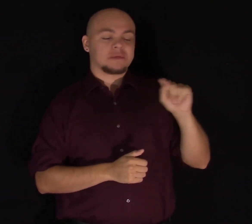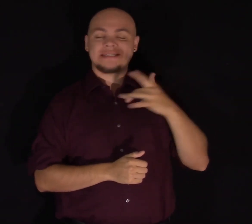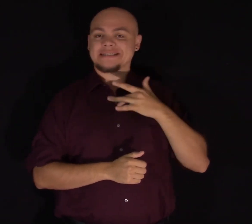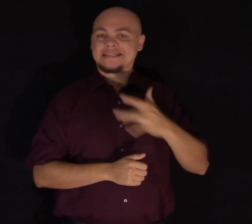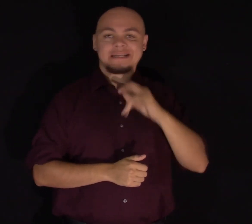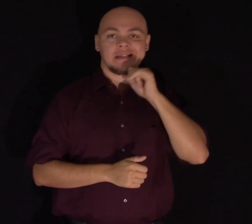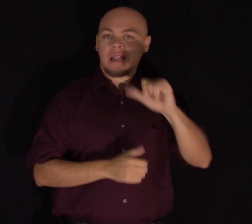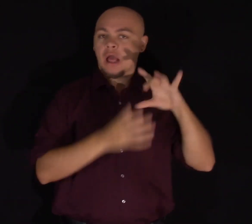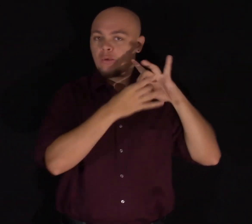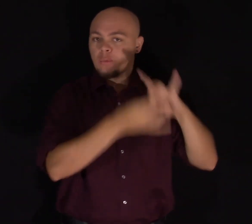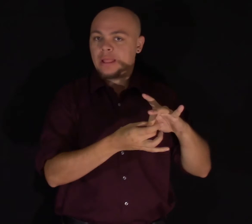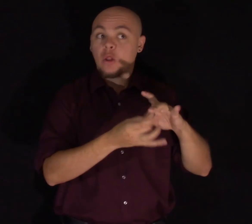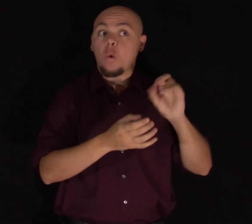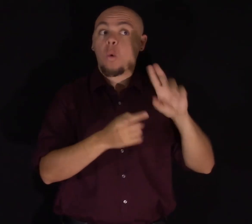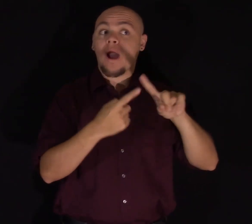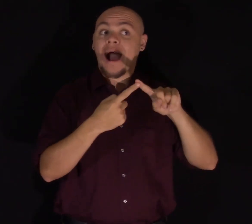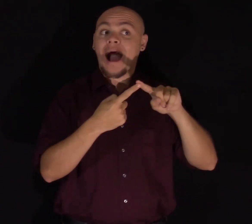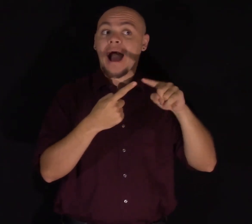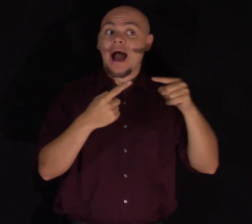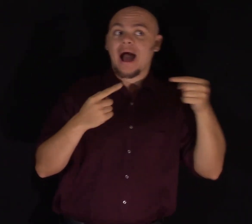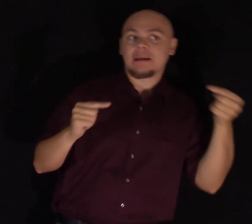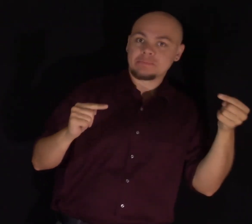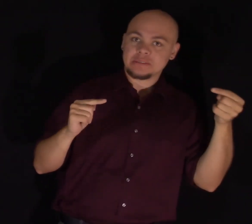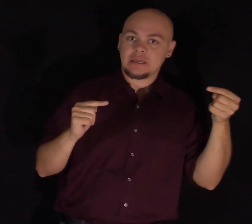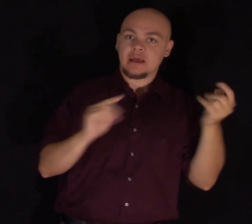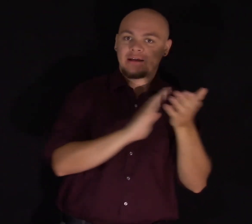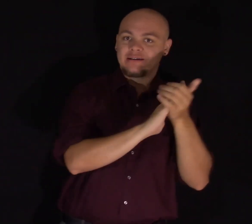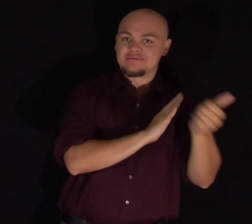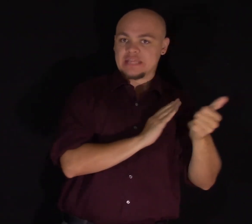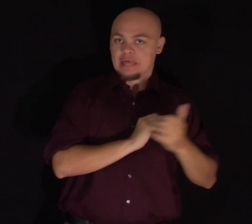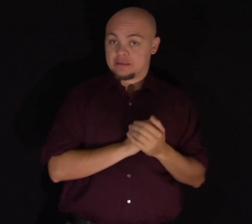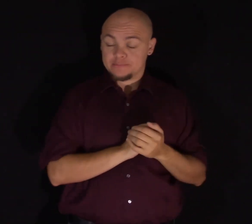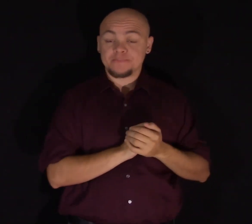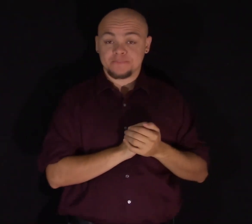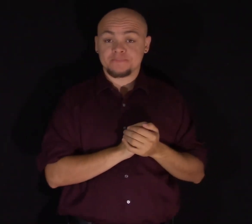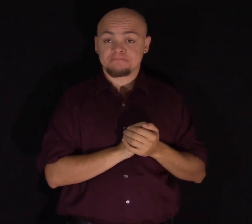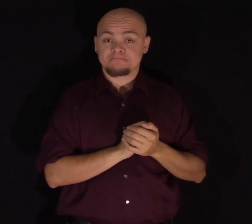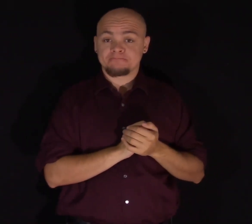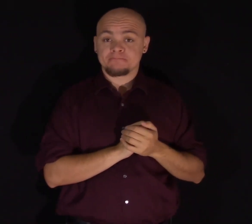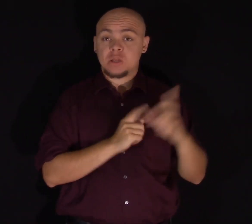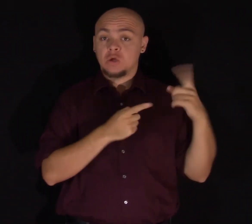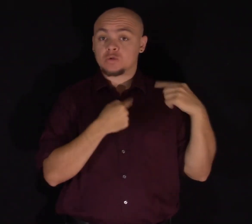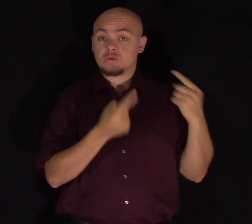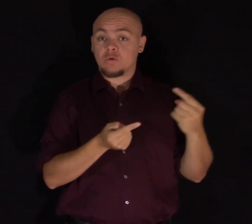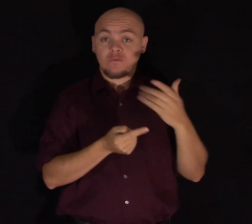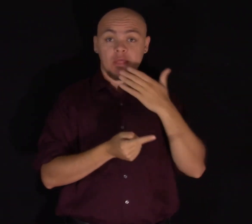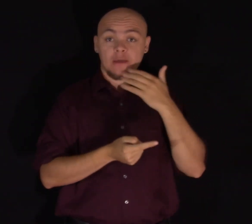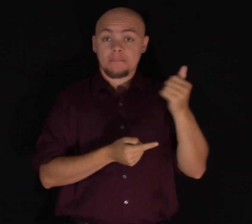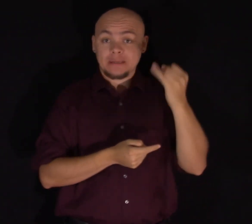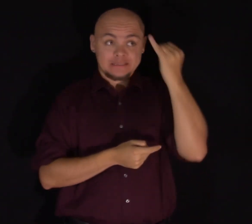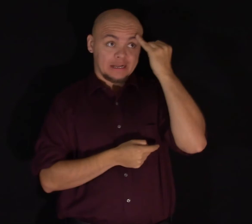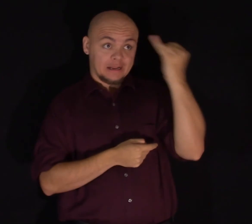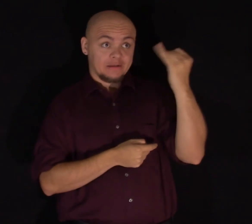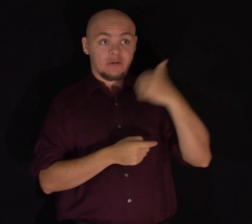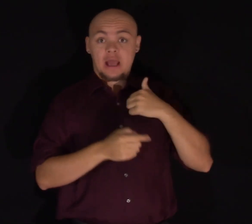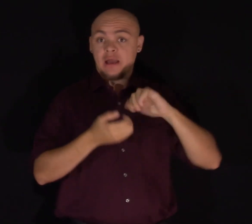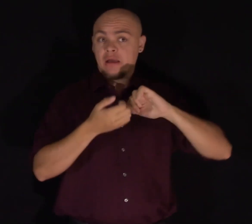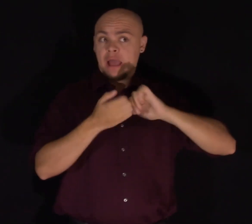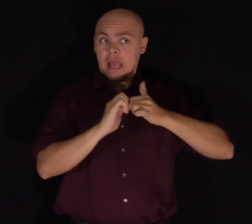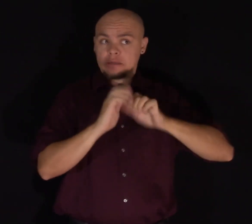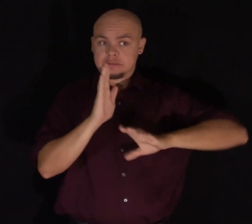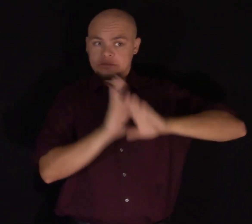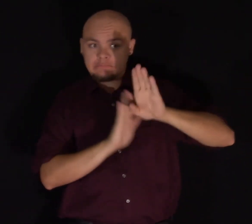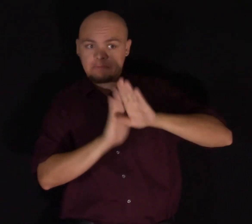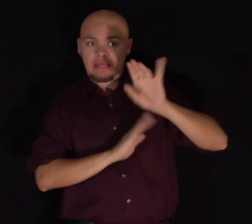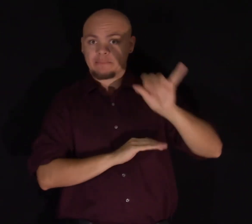or even inversely related to measures of talent. So far, the best idea I've heard about building grit in